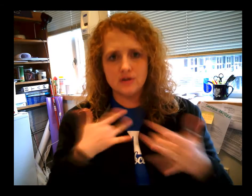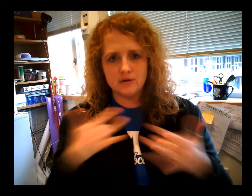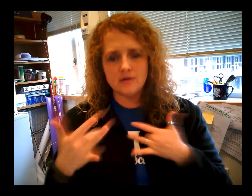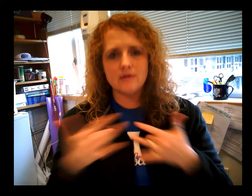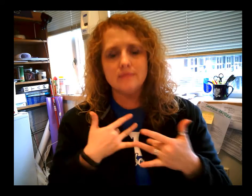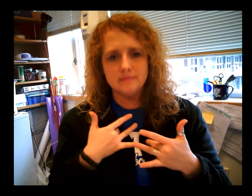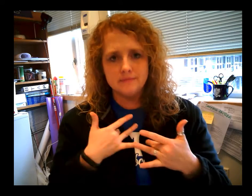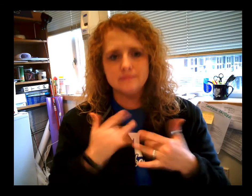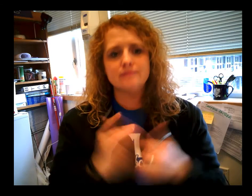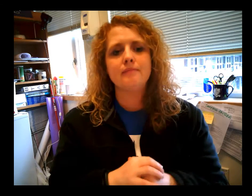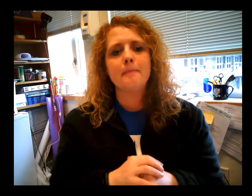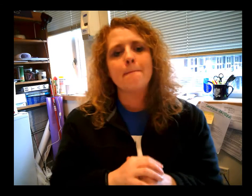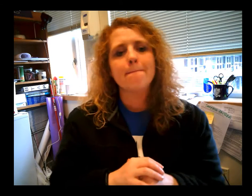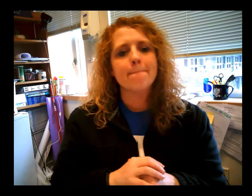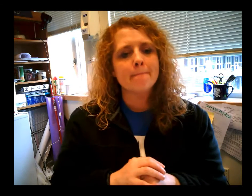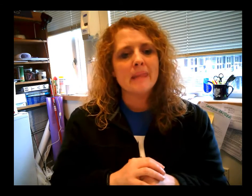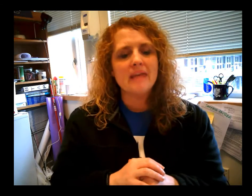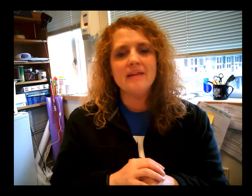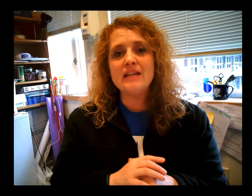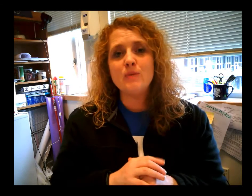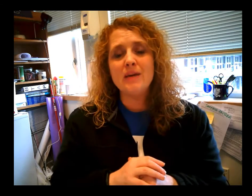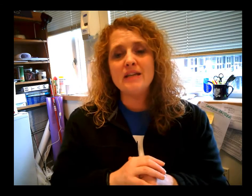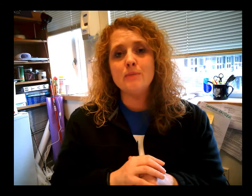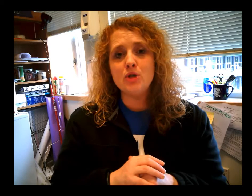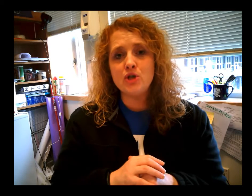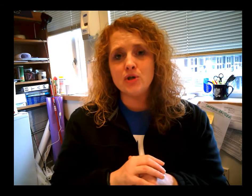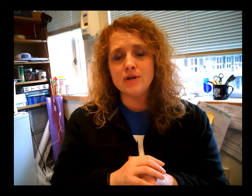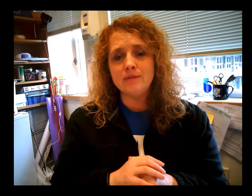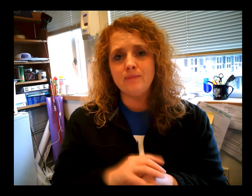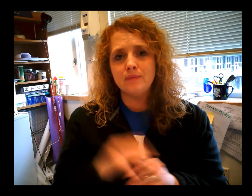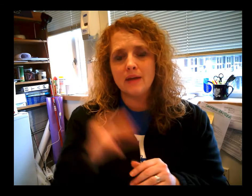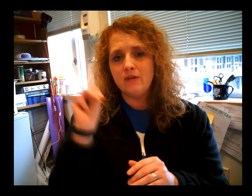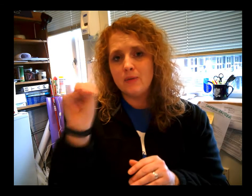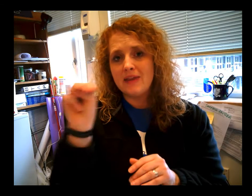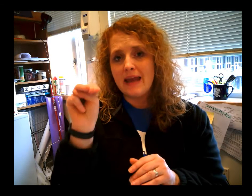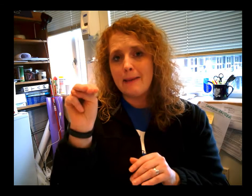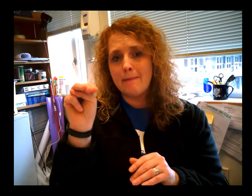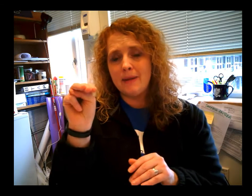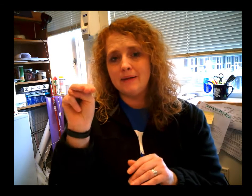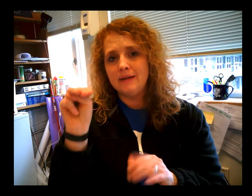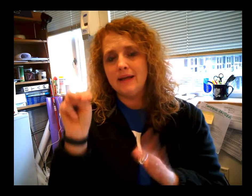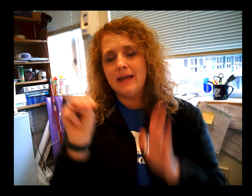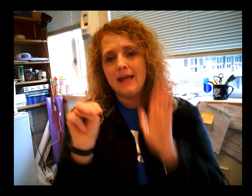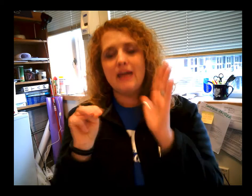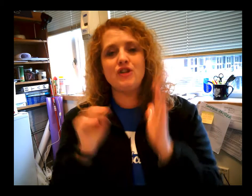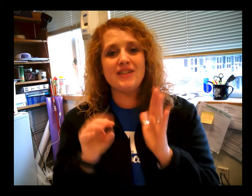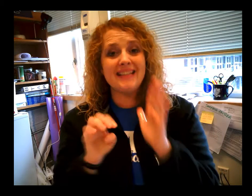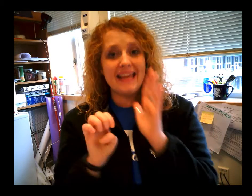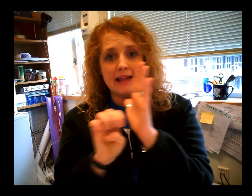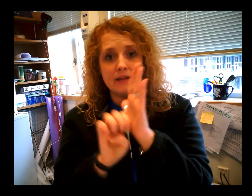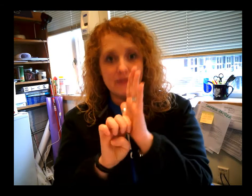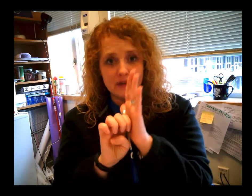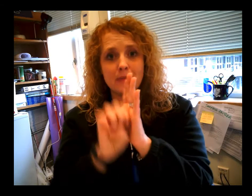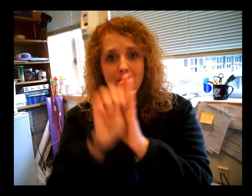Concerned. And the next one is mature. It's with an M. And just like elevator, remember how